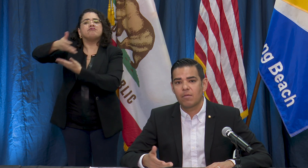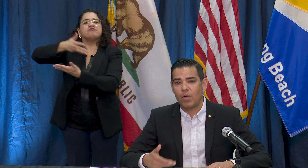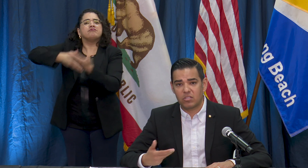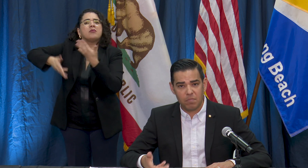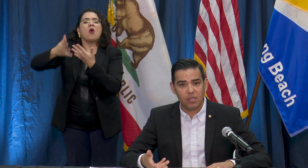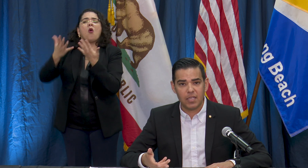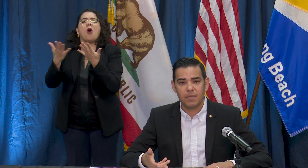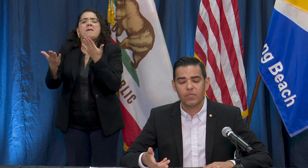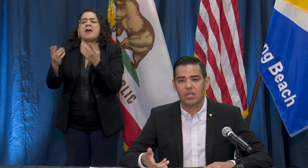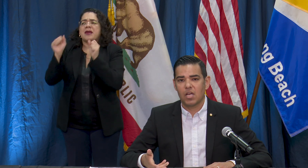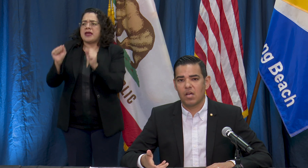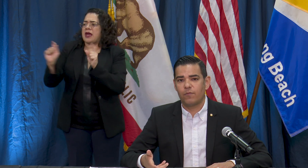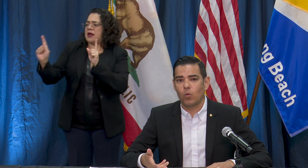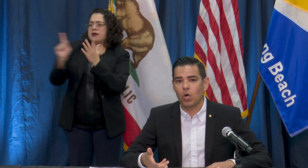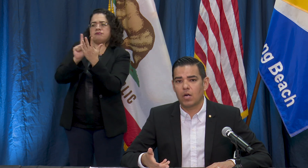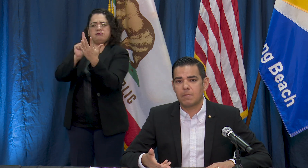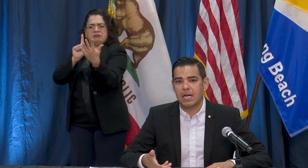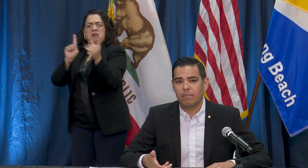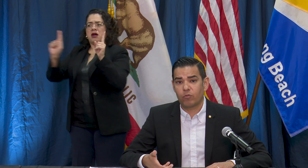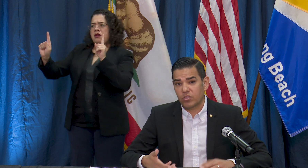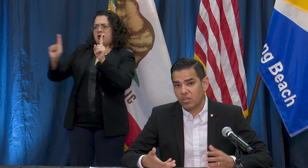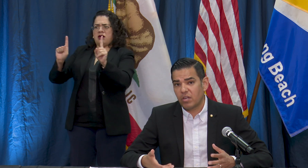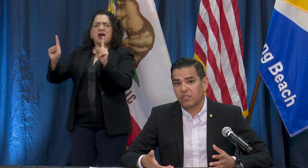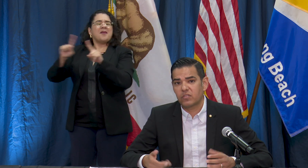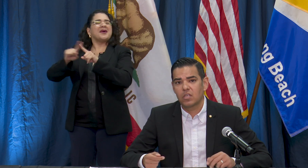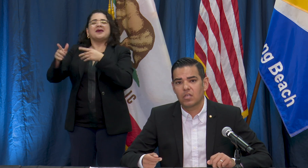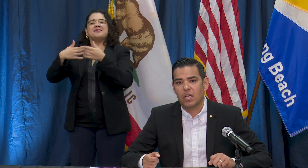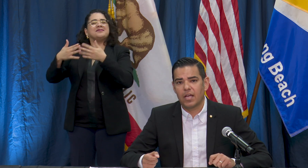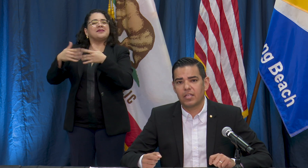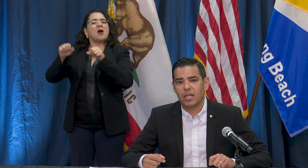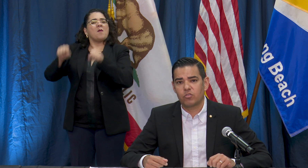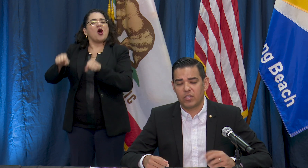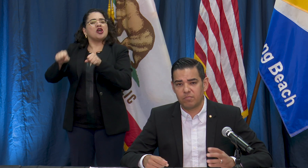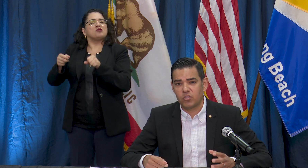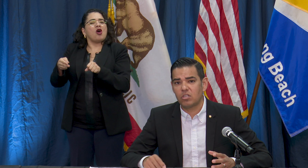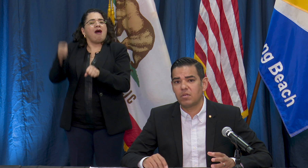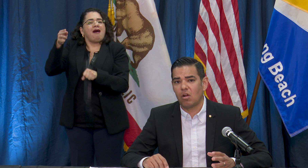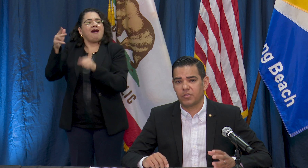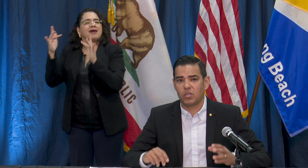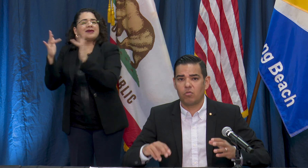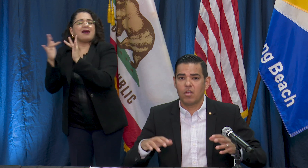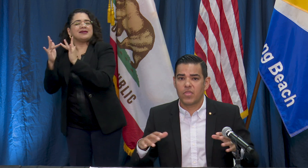high possibility for serious